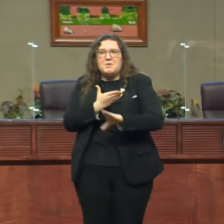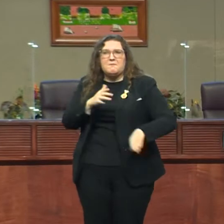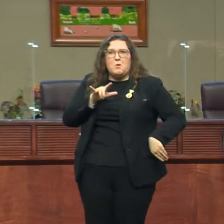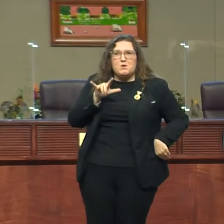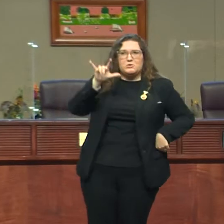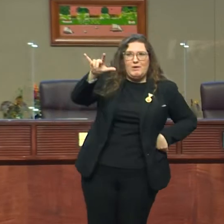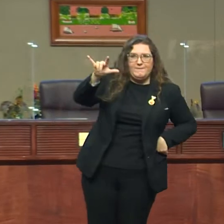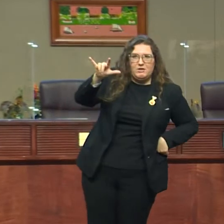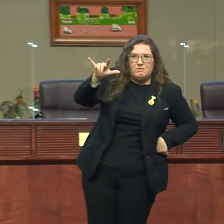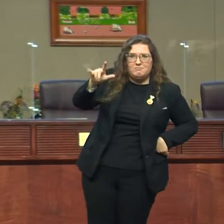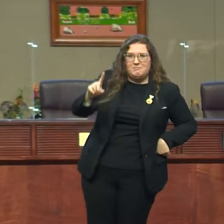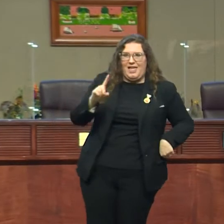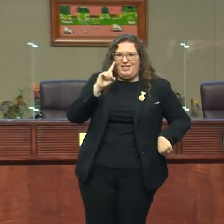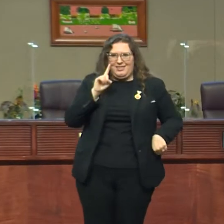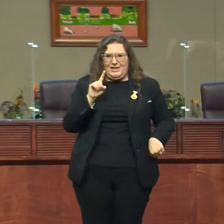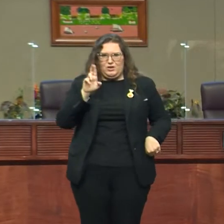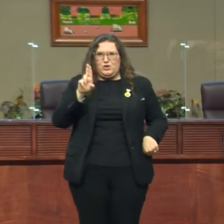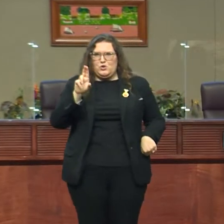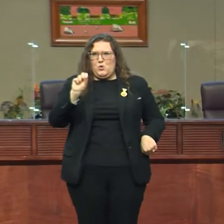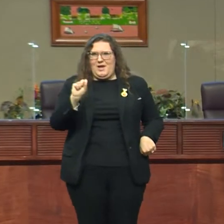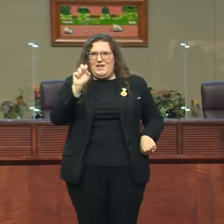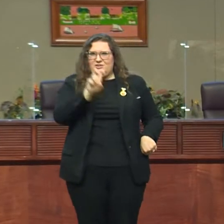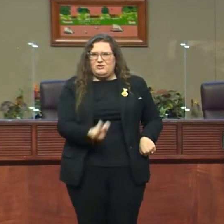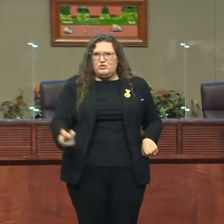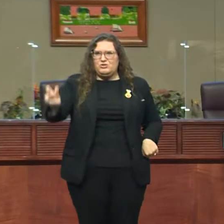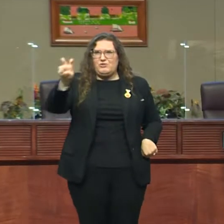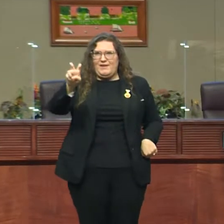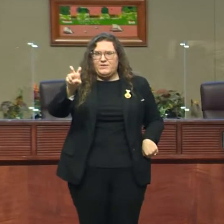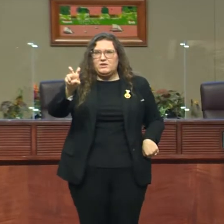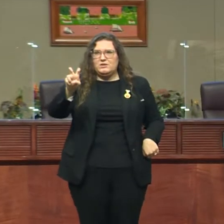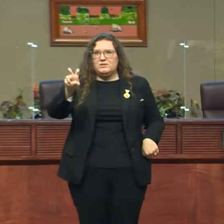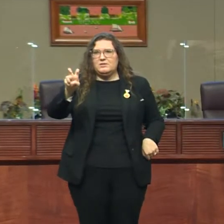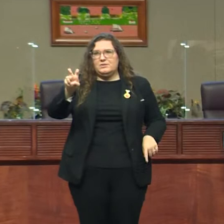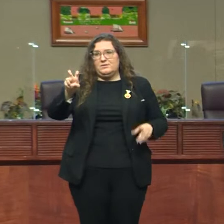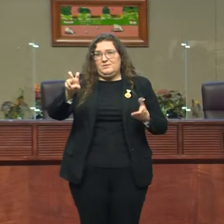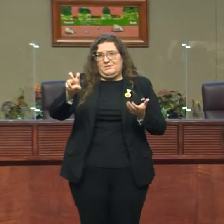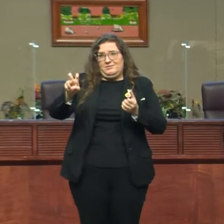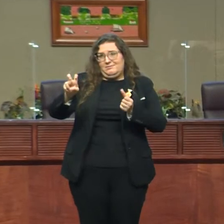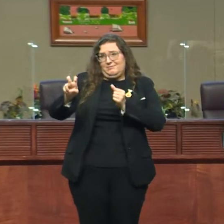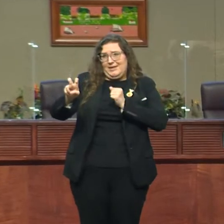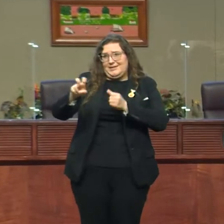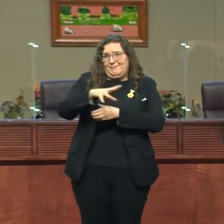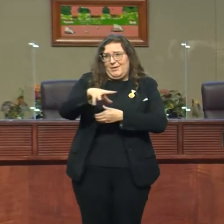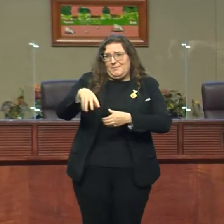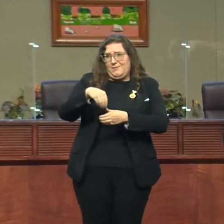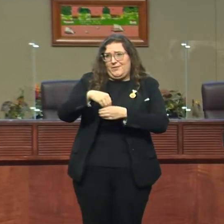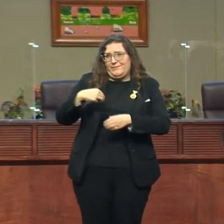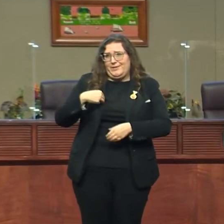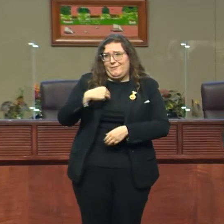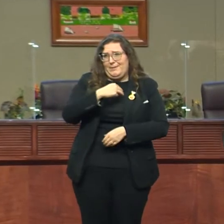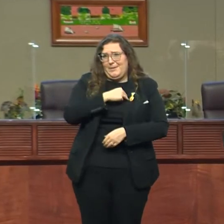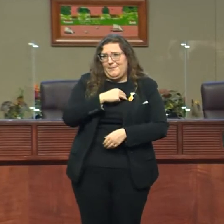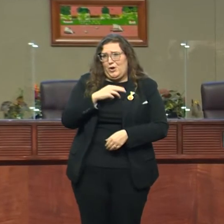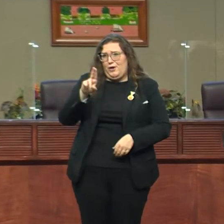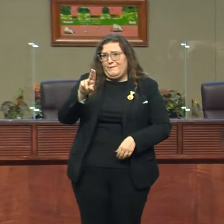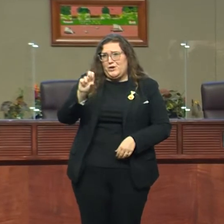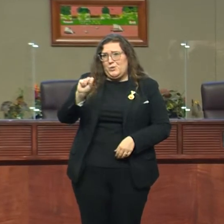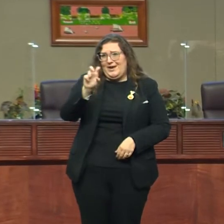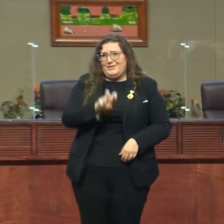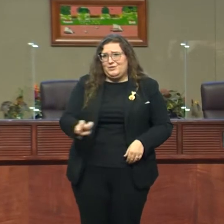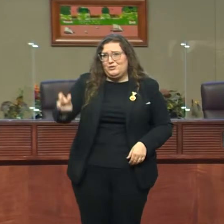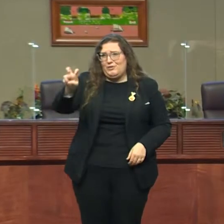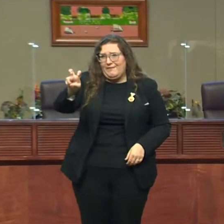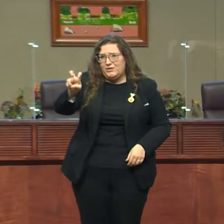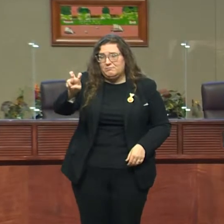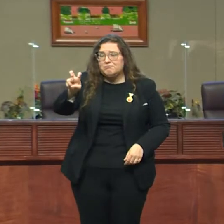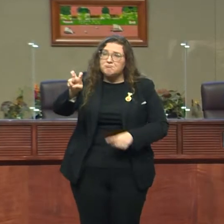U.S. Travel has been quoted, and just full disclosure, I'm a member of U.S. Travel. Our airport's a member of U.S. Travel. There